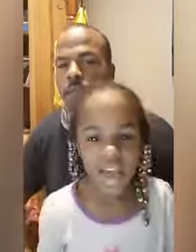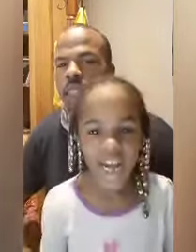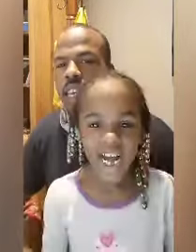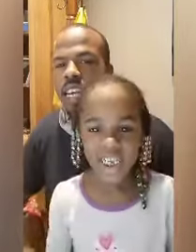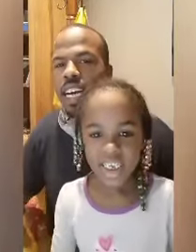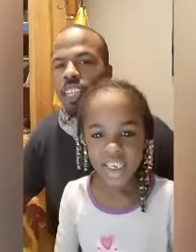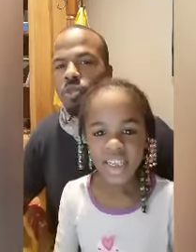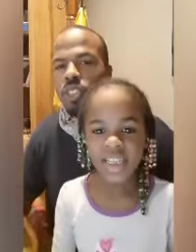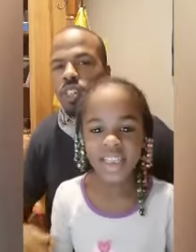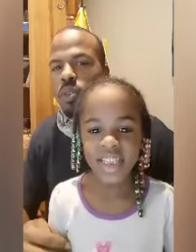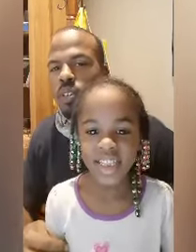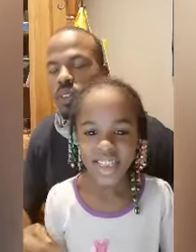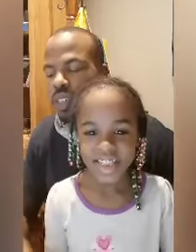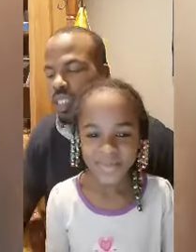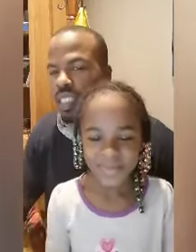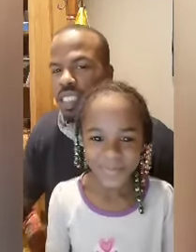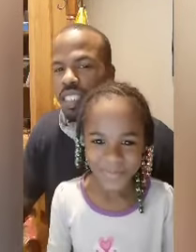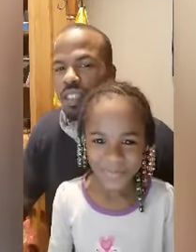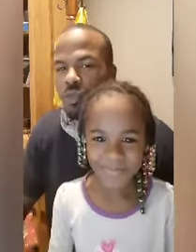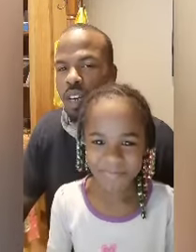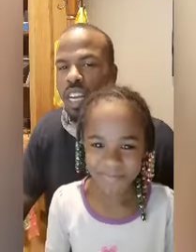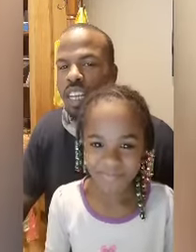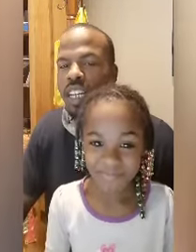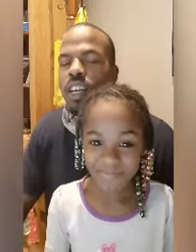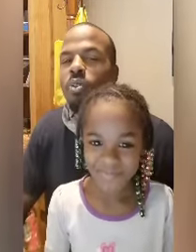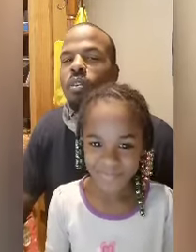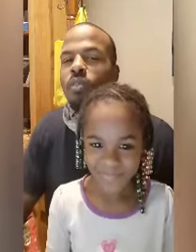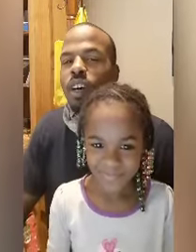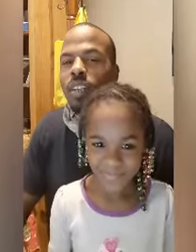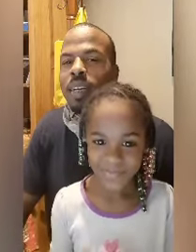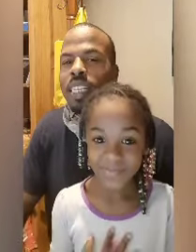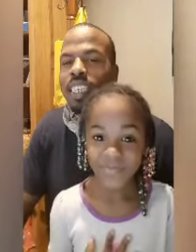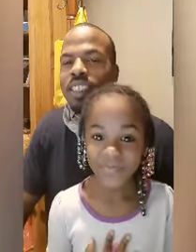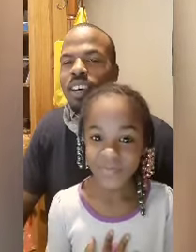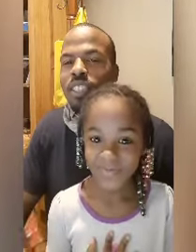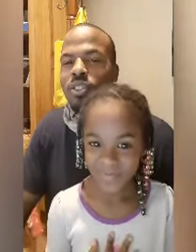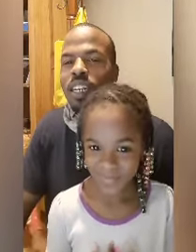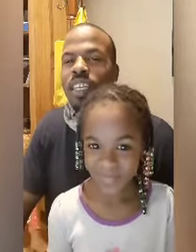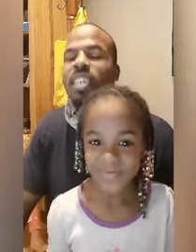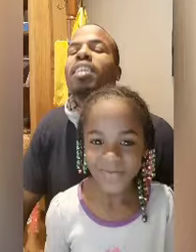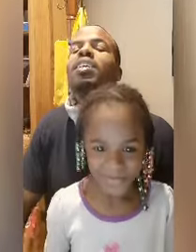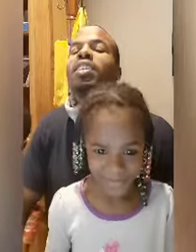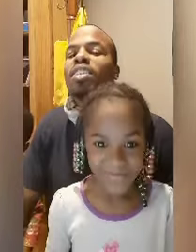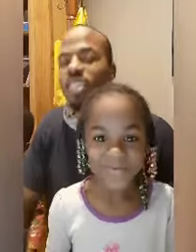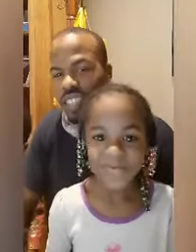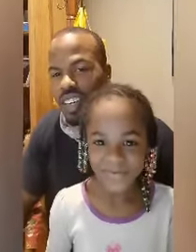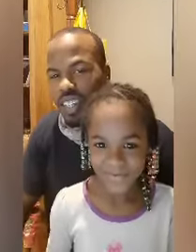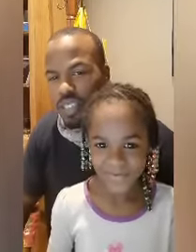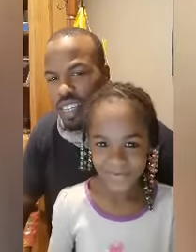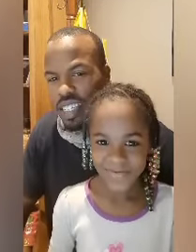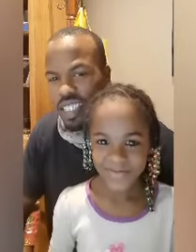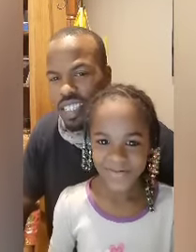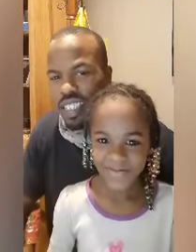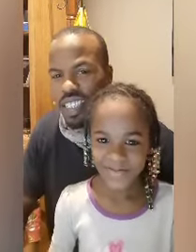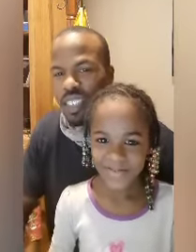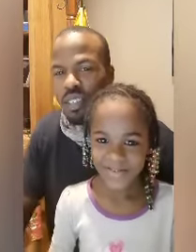Hey guys, what's going on? This is Ray with Follow My Lead Dog Training. Your dog trainer. Listen,